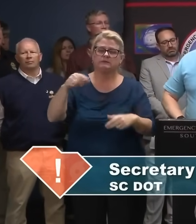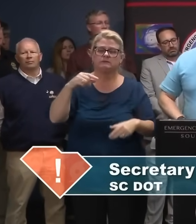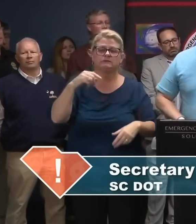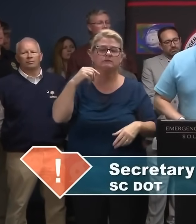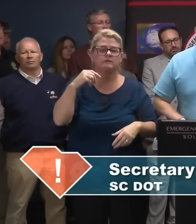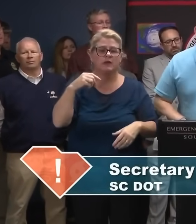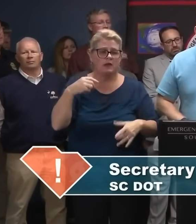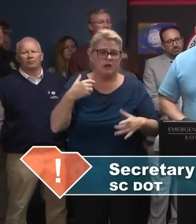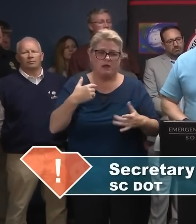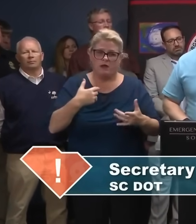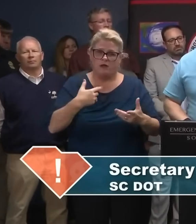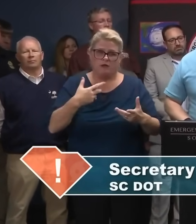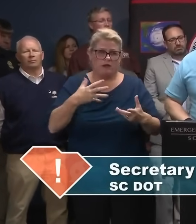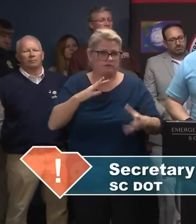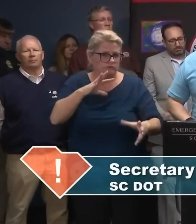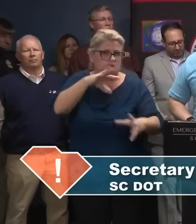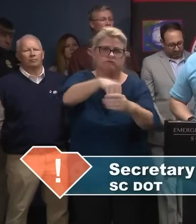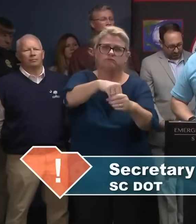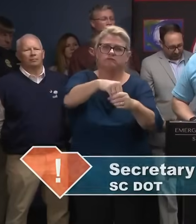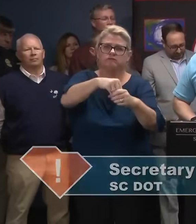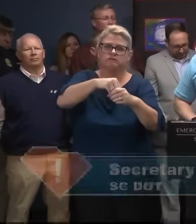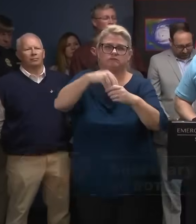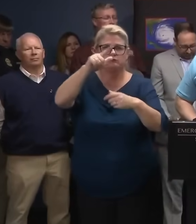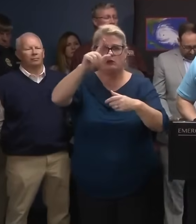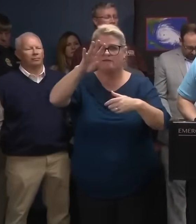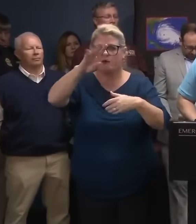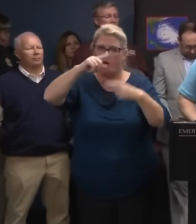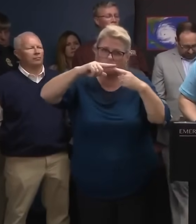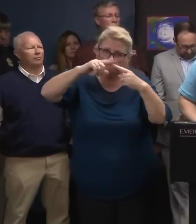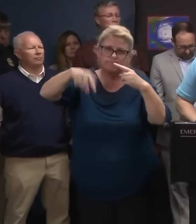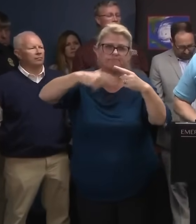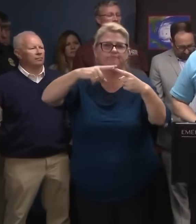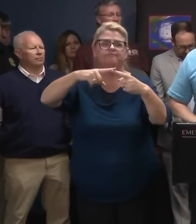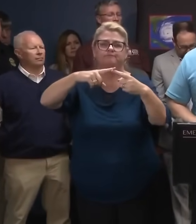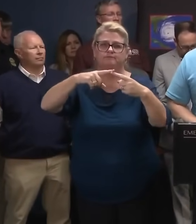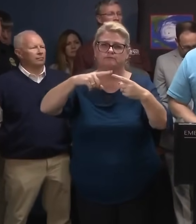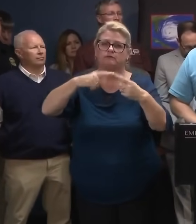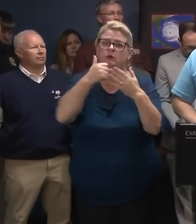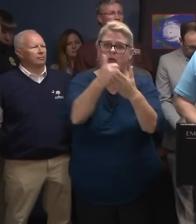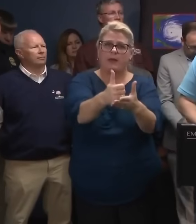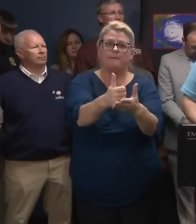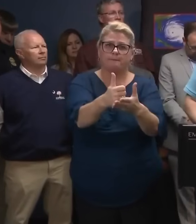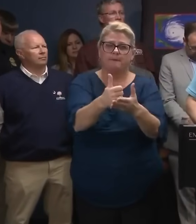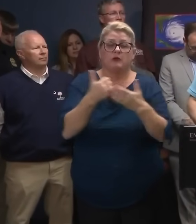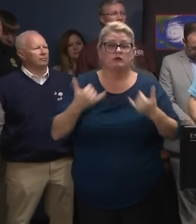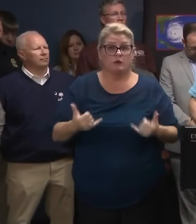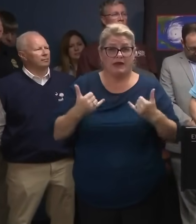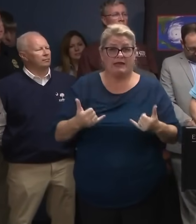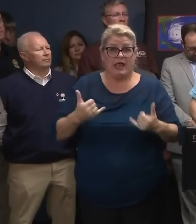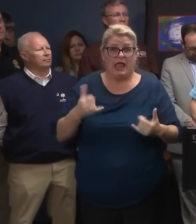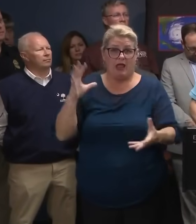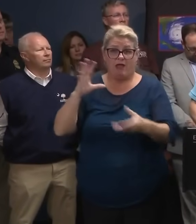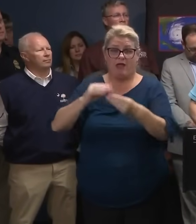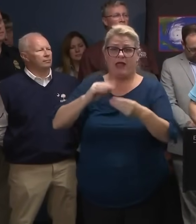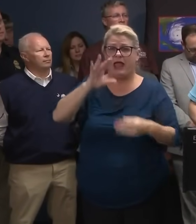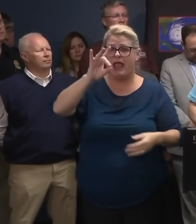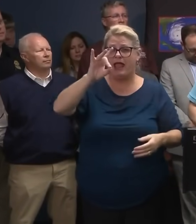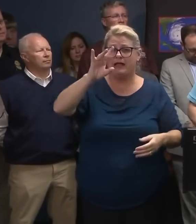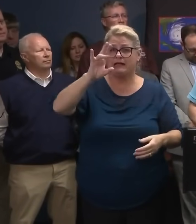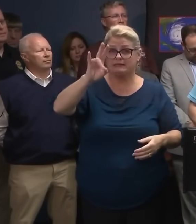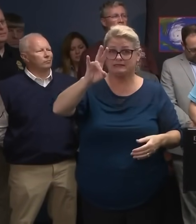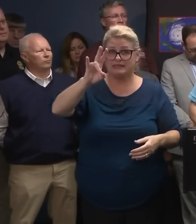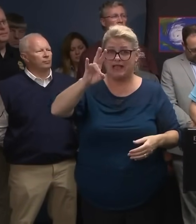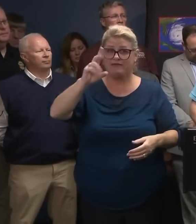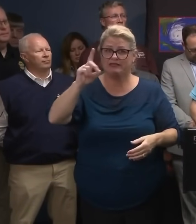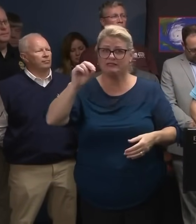is fully engaged and continues its 24-hour operations in response to this. To date, we now have 87